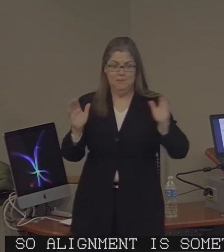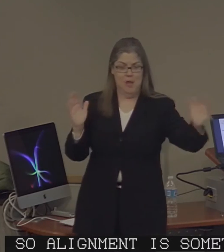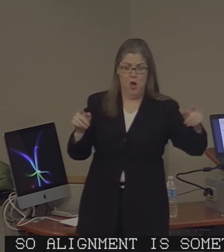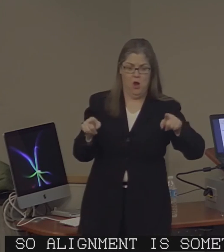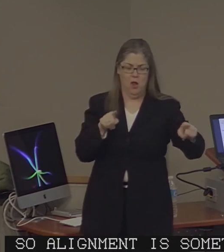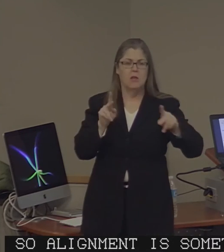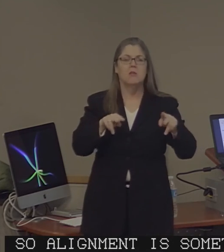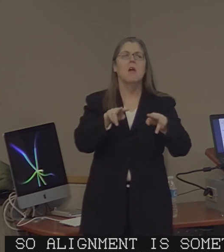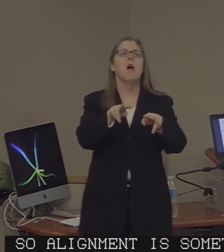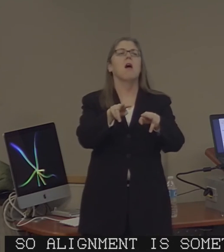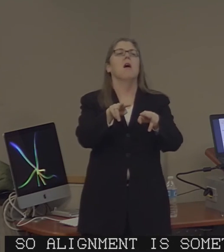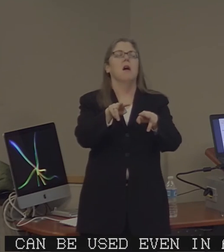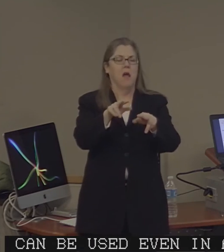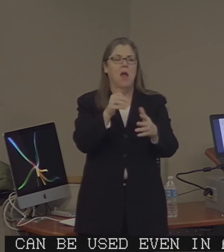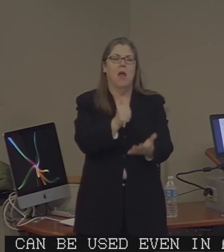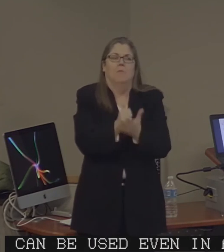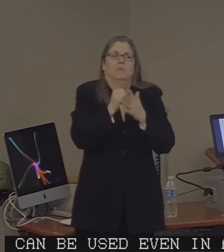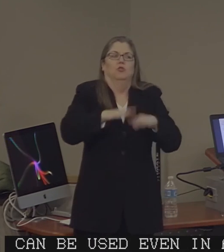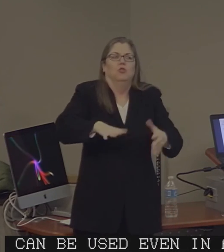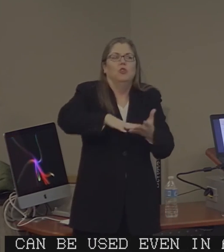children about engineering.